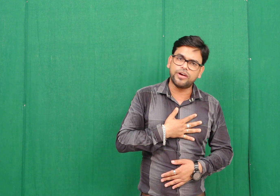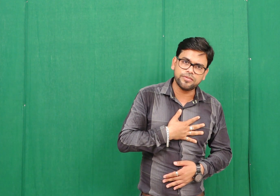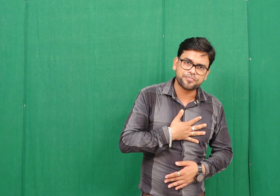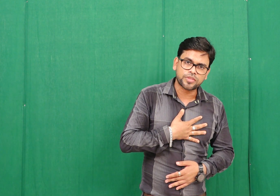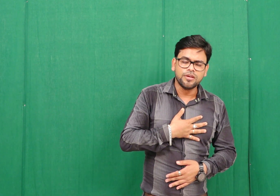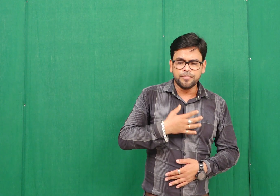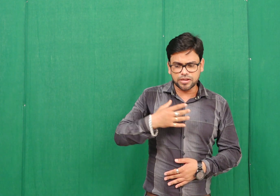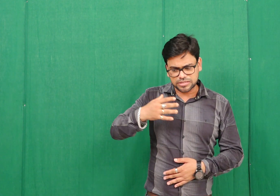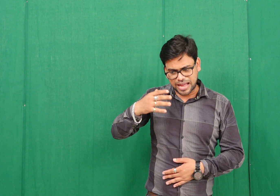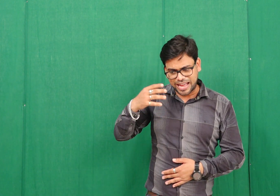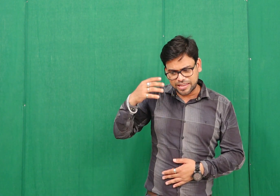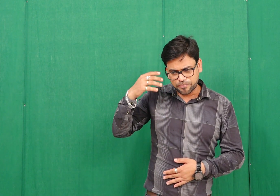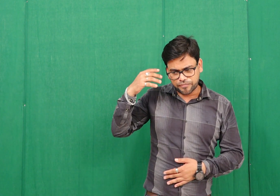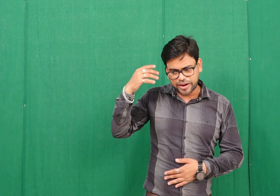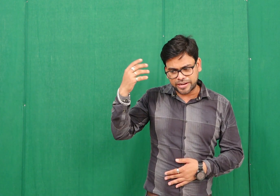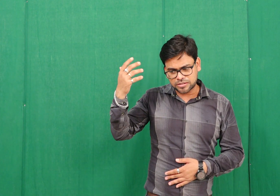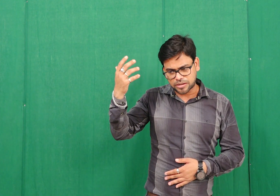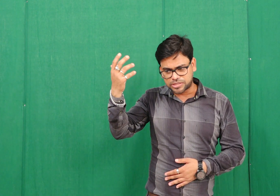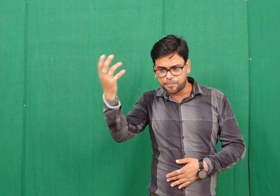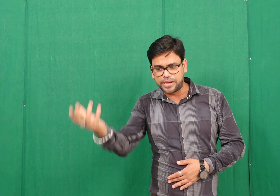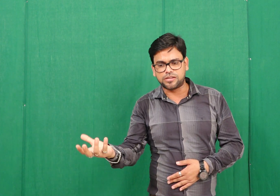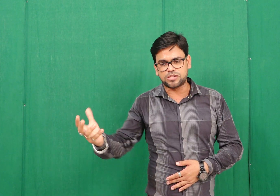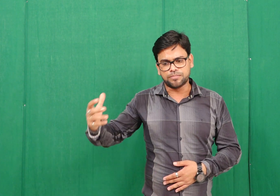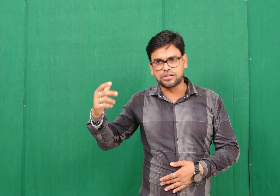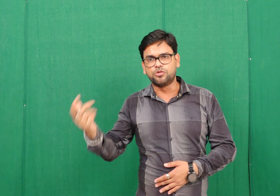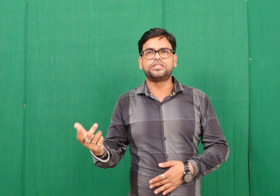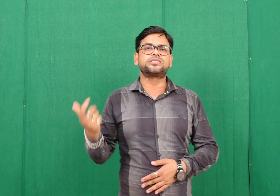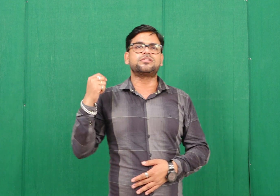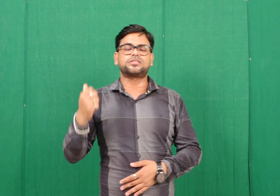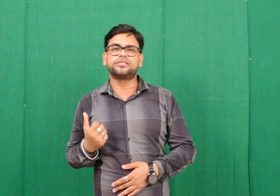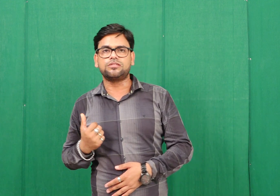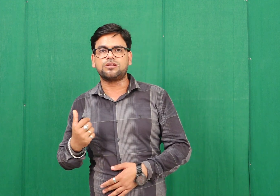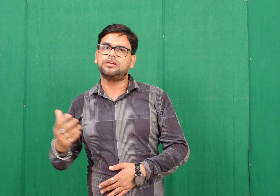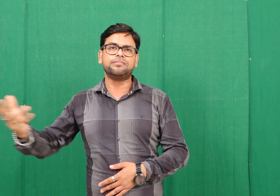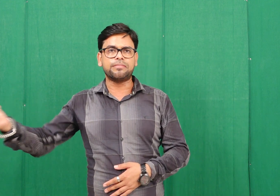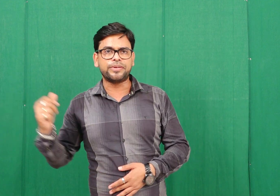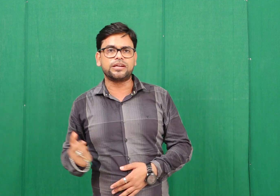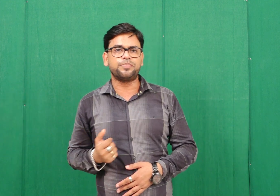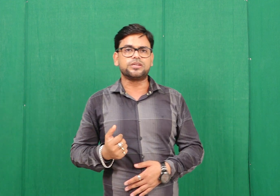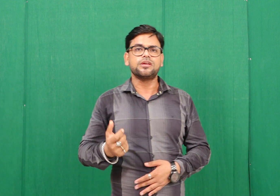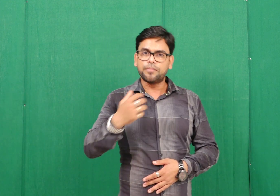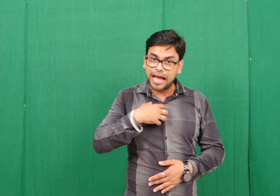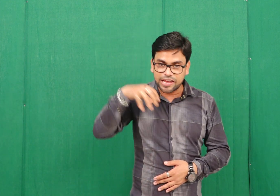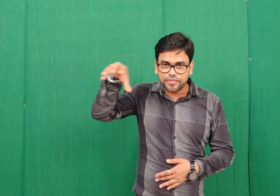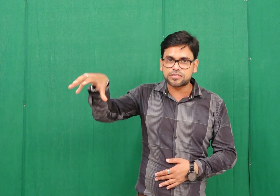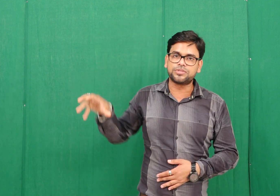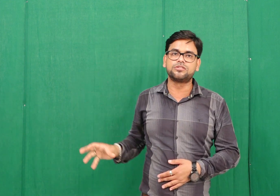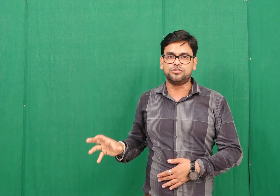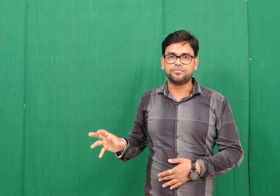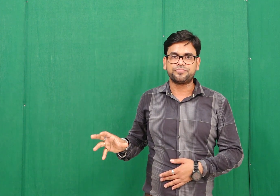Why? Because I find something better or something good things on Sachin Tendulkar. He may have negative points, but I find something good.